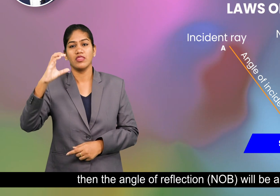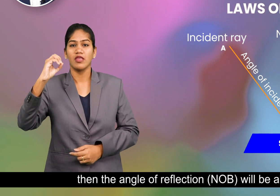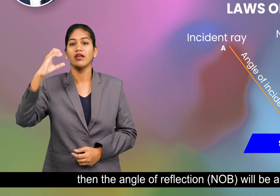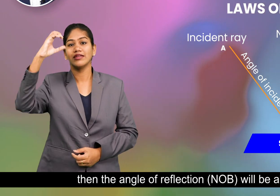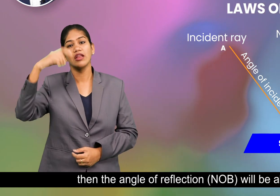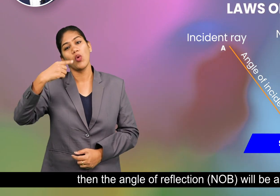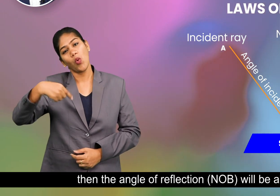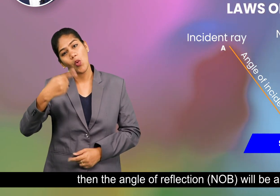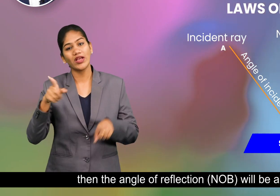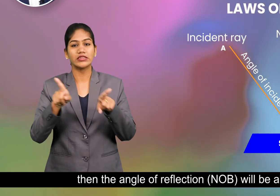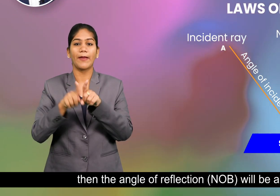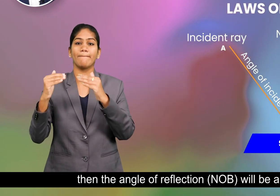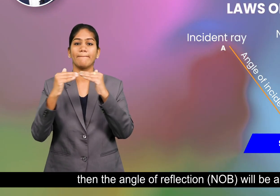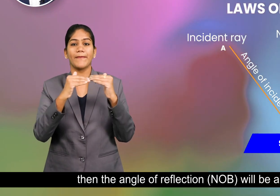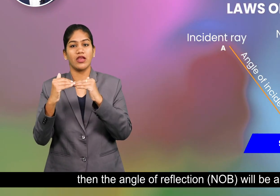Always.